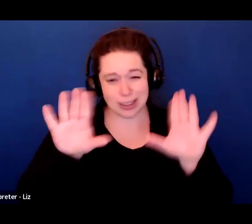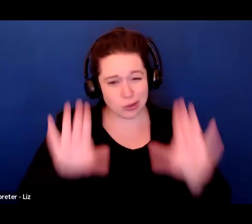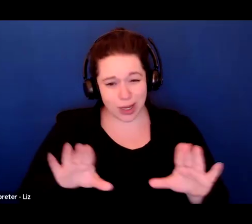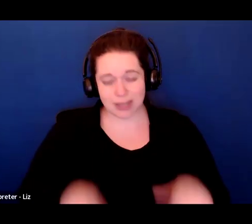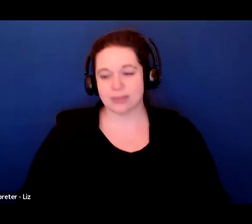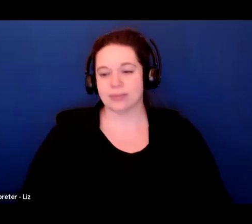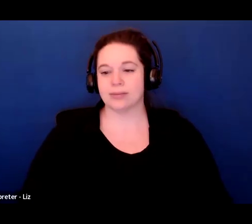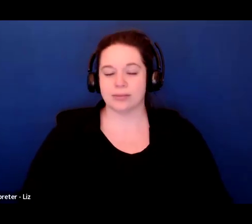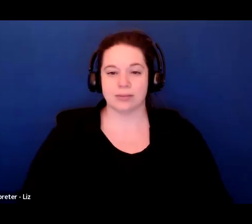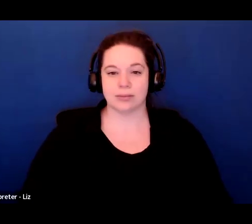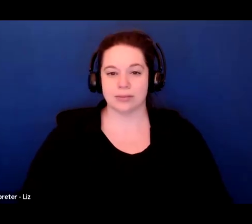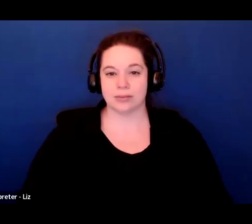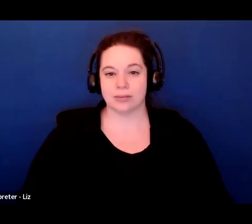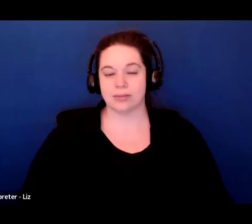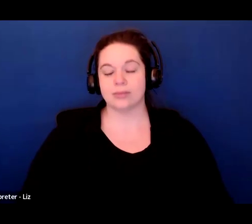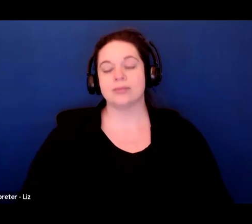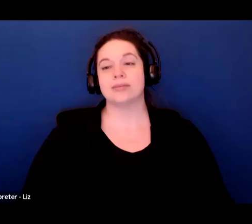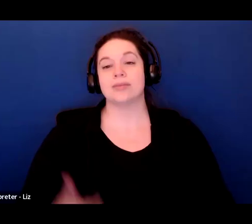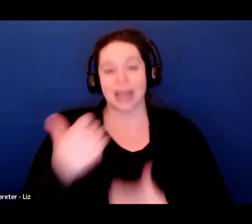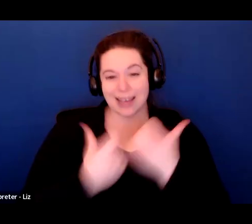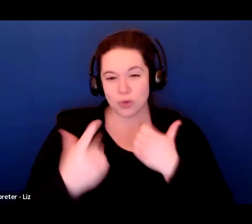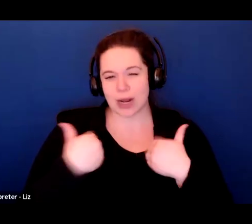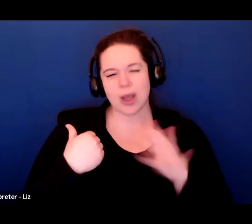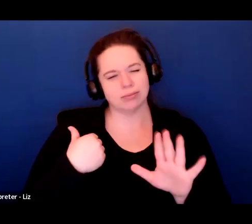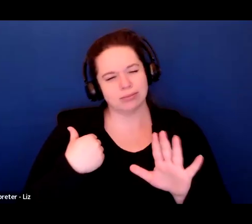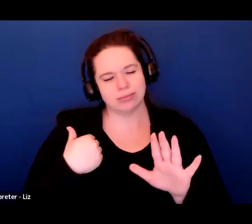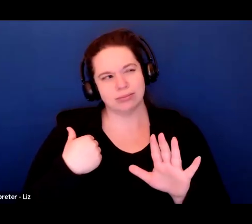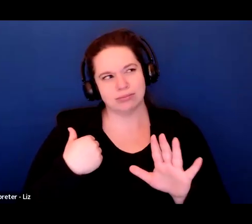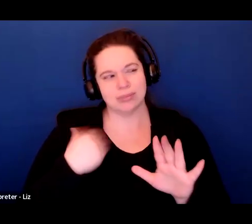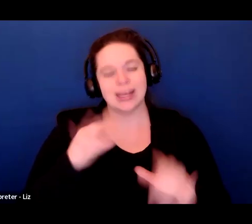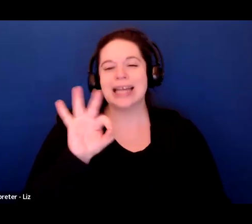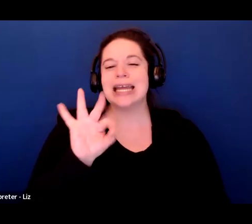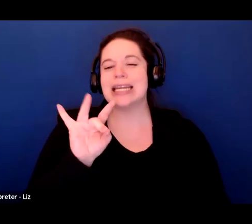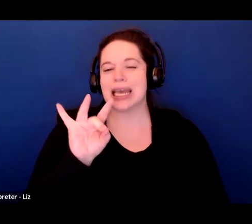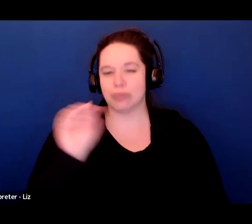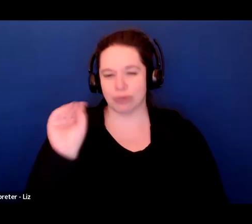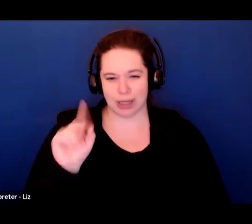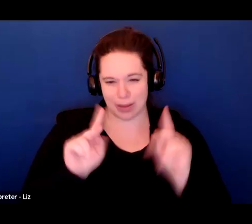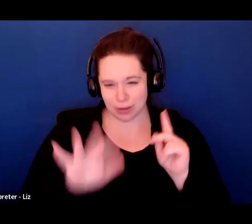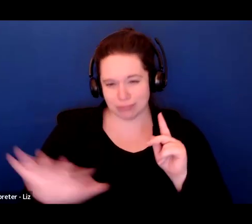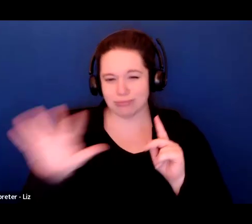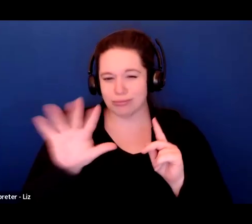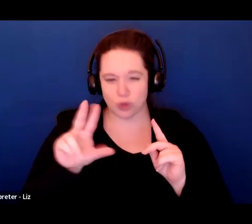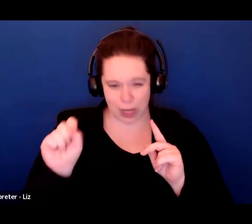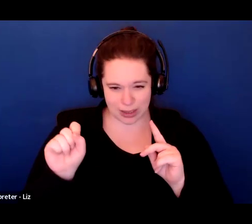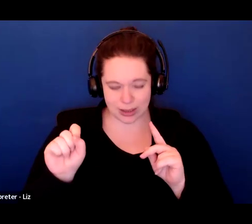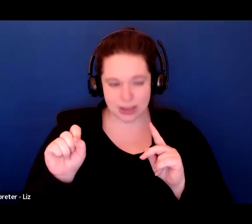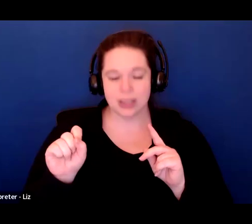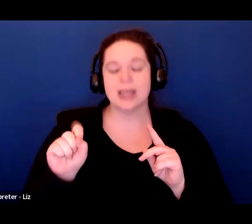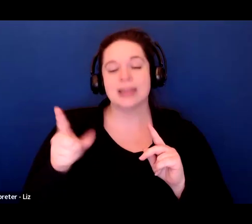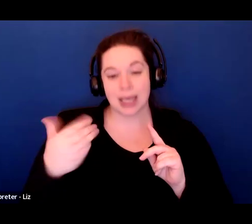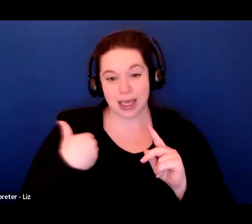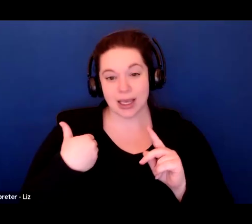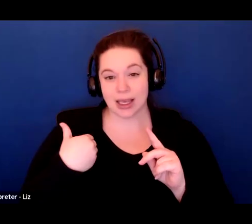Everybody has, I say everybody, I would say like 98% of the people in the world in the United States have